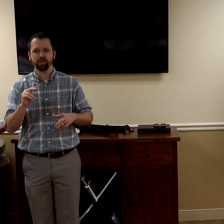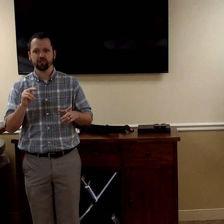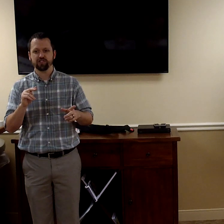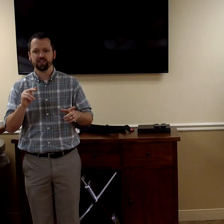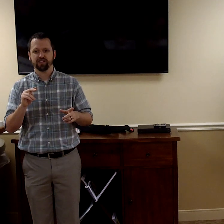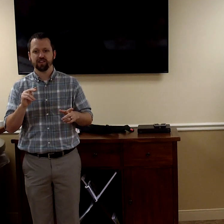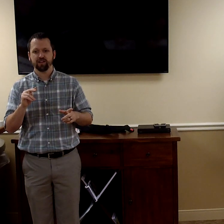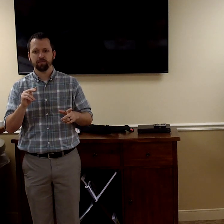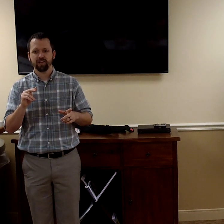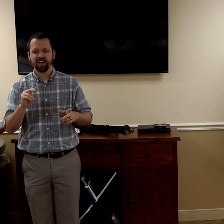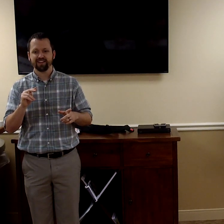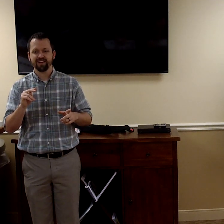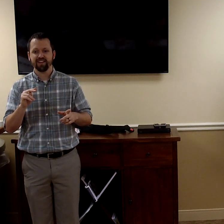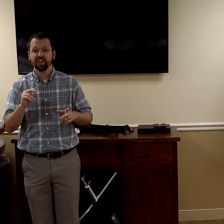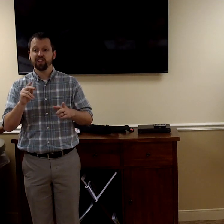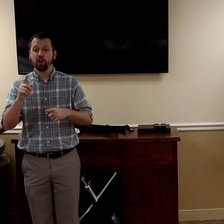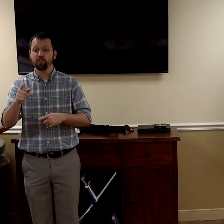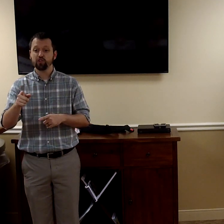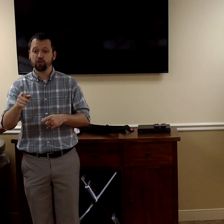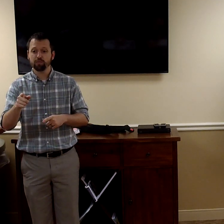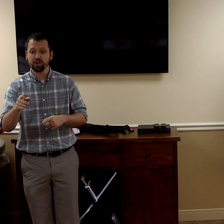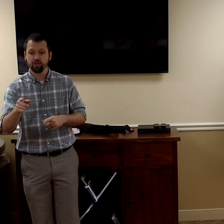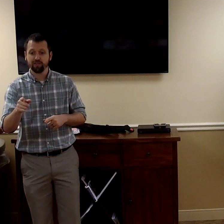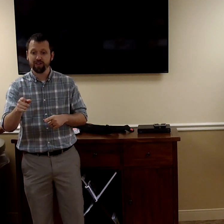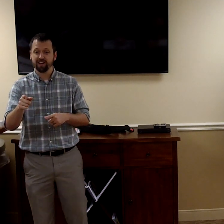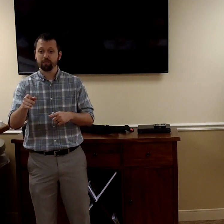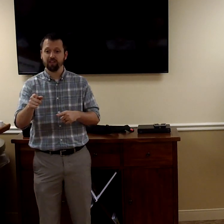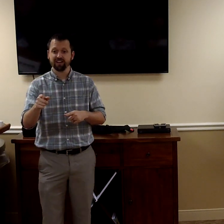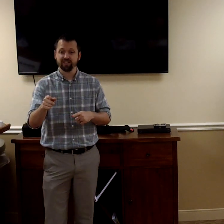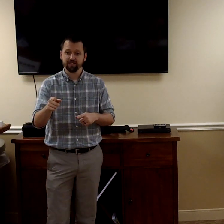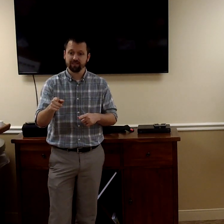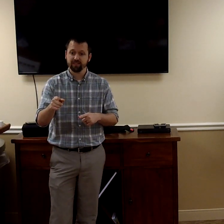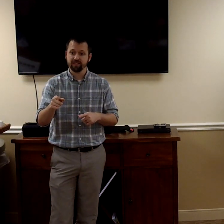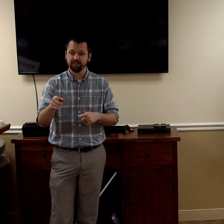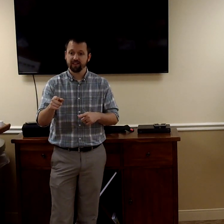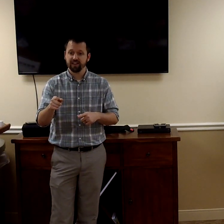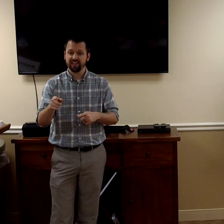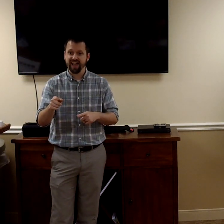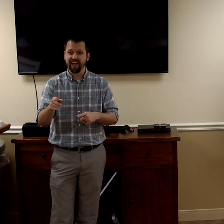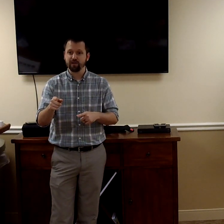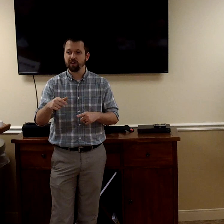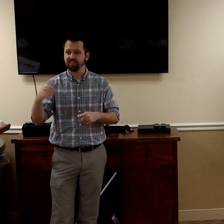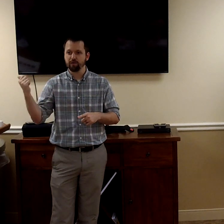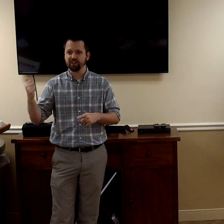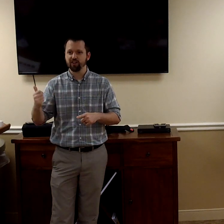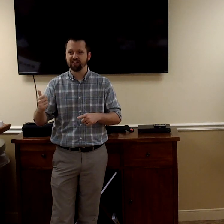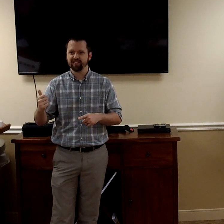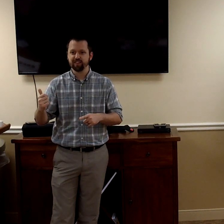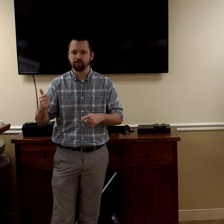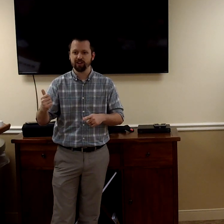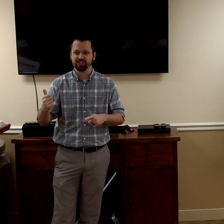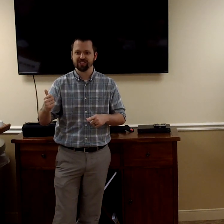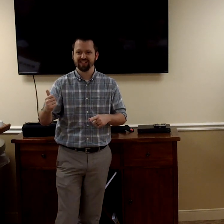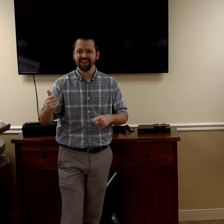Pearson. Palacta. You know, the toothbrush was invented in Palacta. Really? Yeah. Anywhere else they would have called it a teeth brush. So,